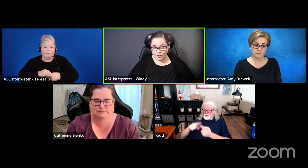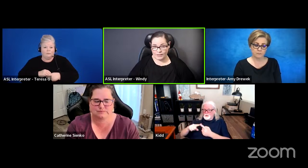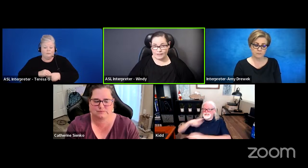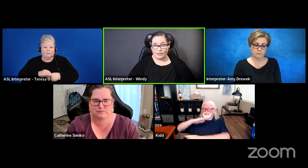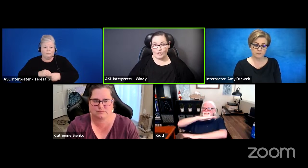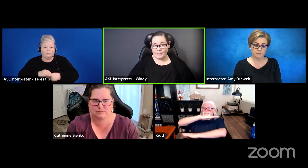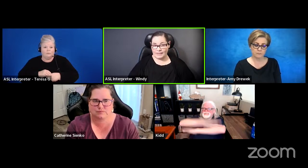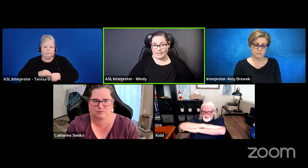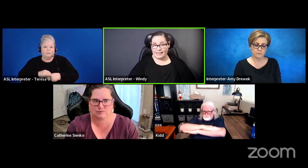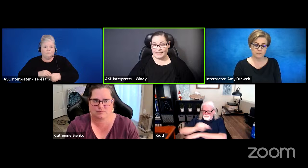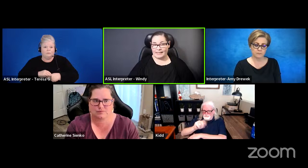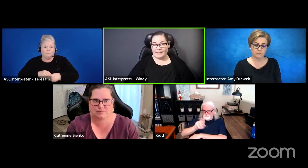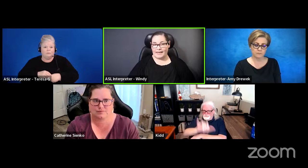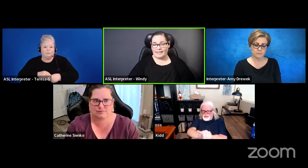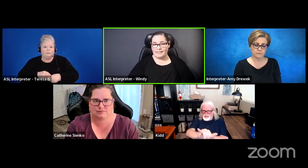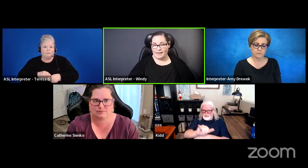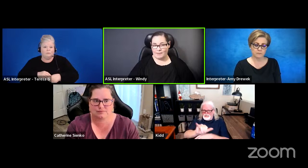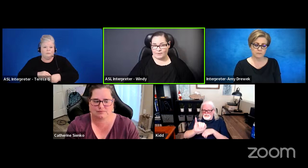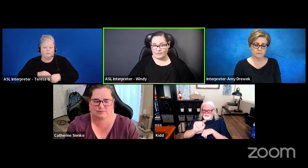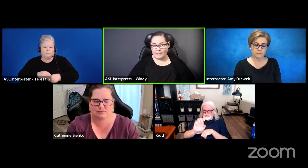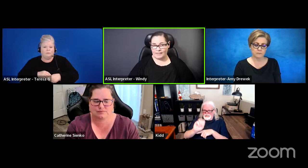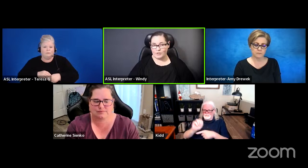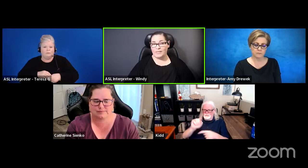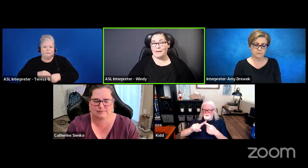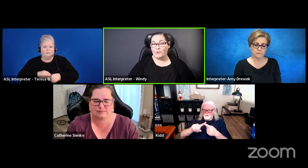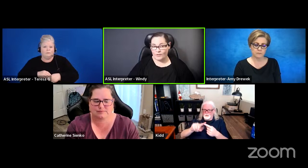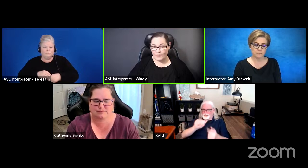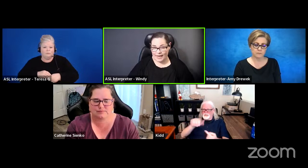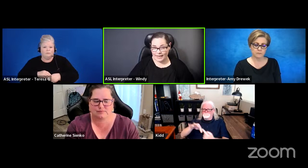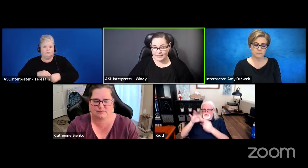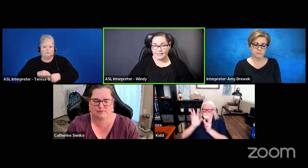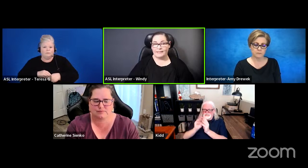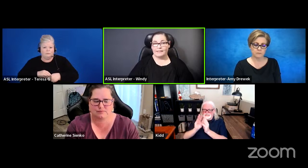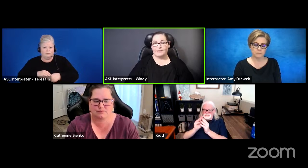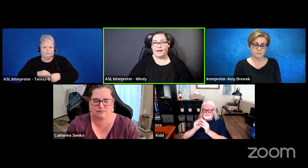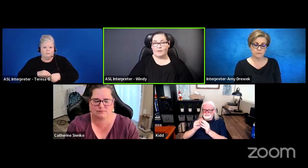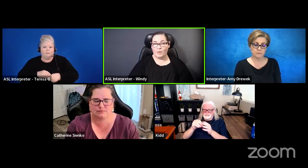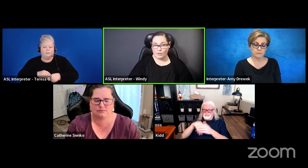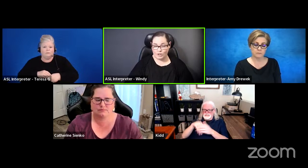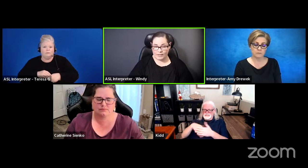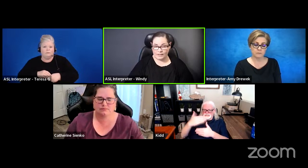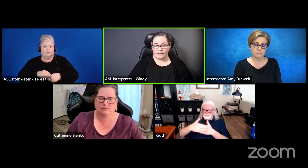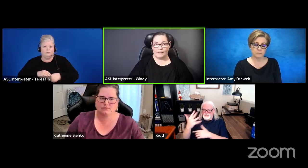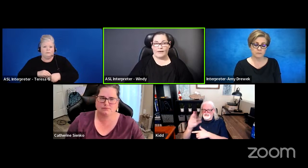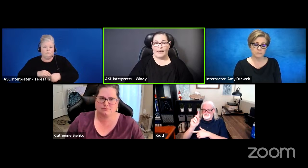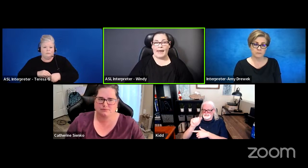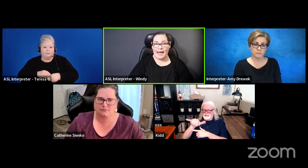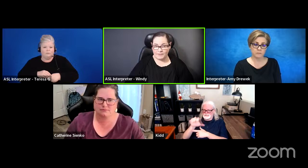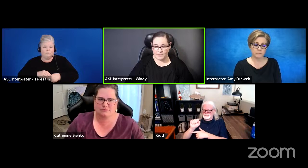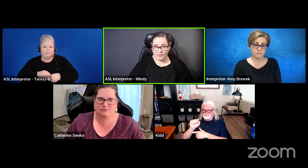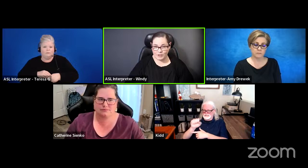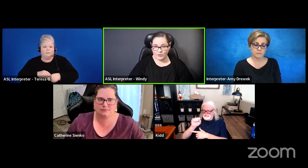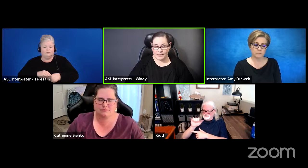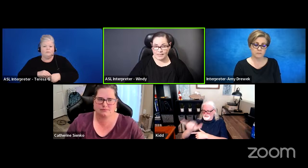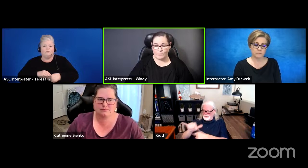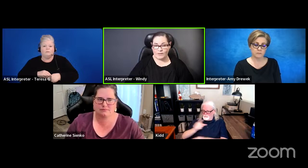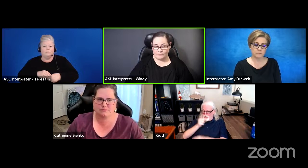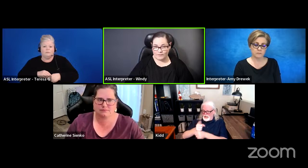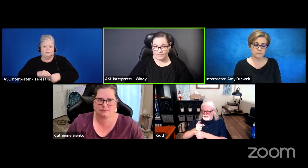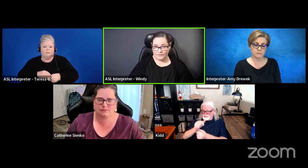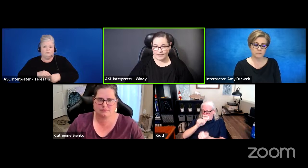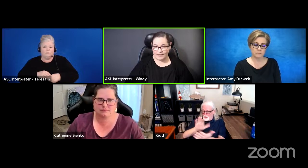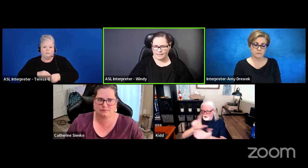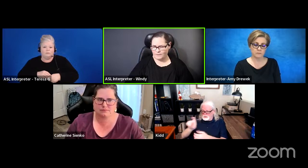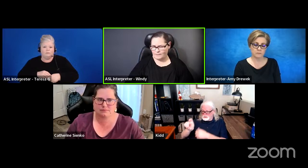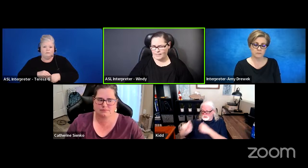my motion currently that is tabled is to table that motion and have a special meeting